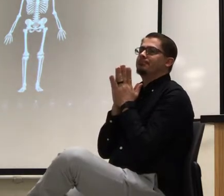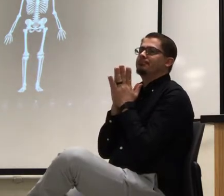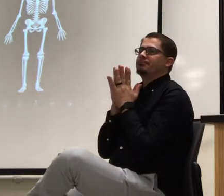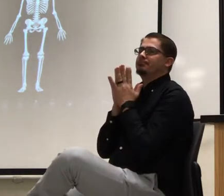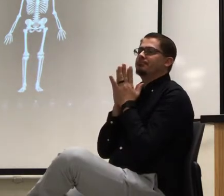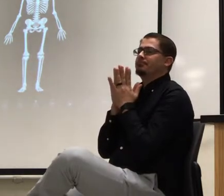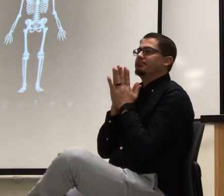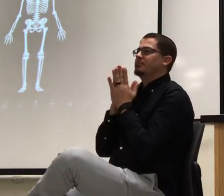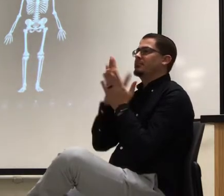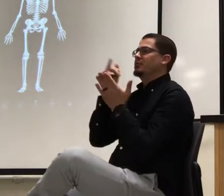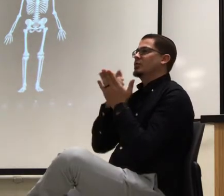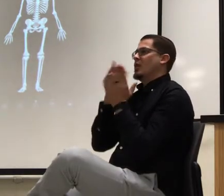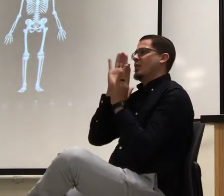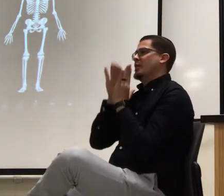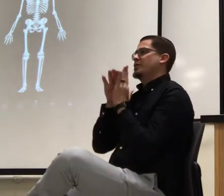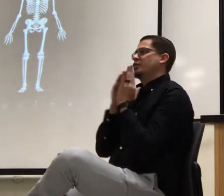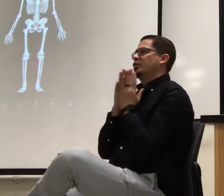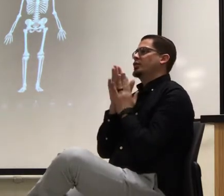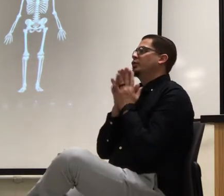example of what I mean here.